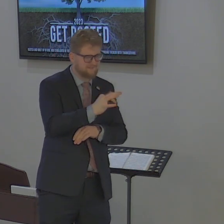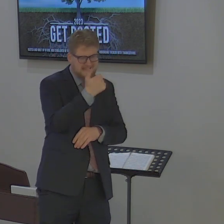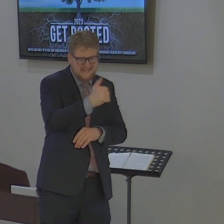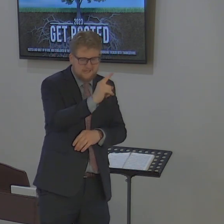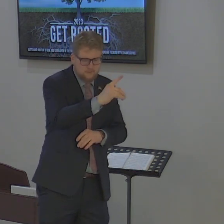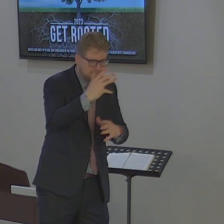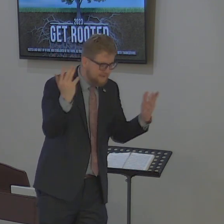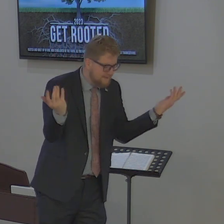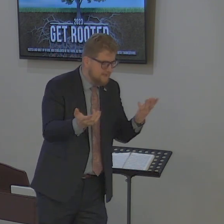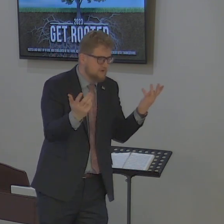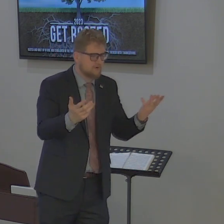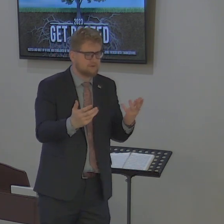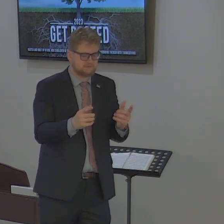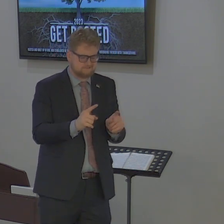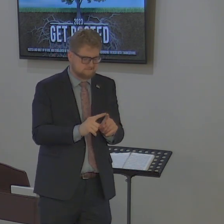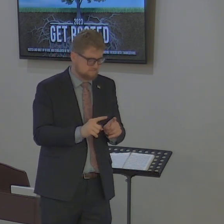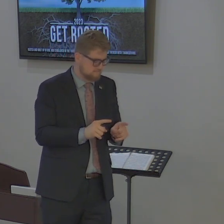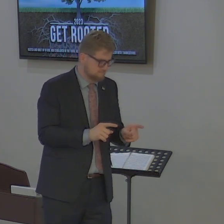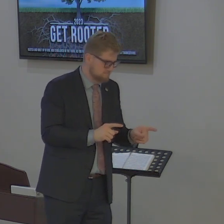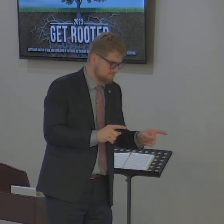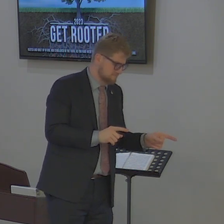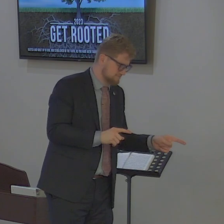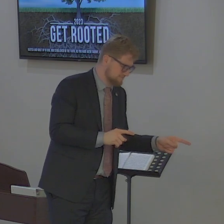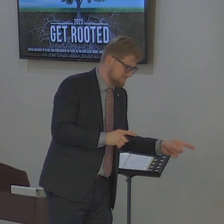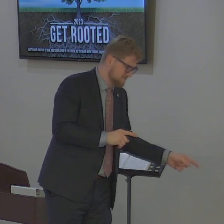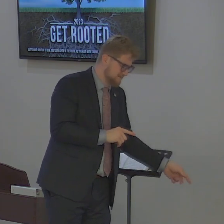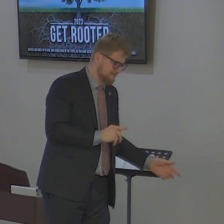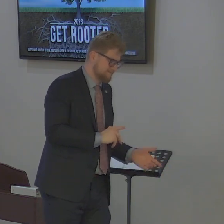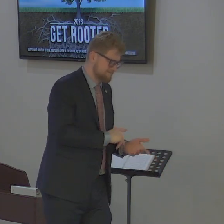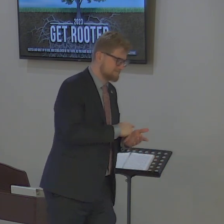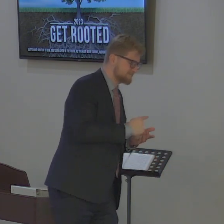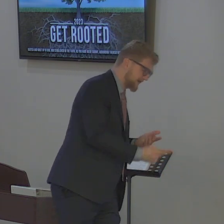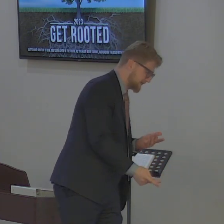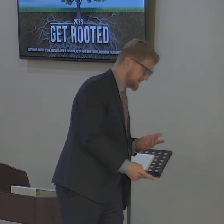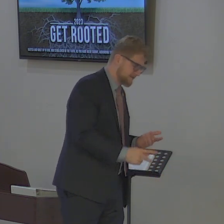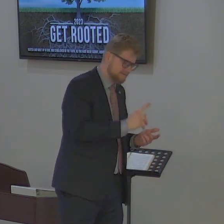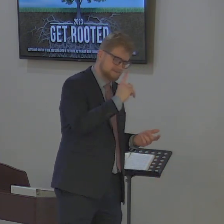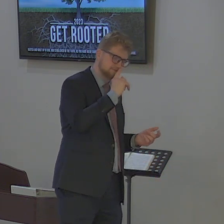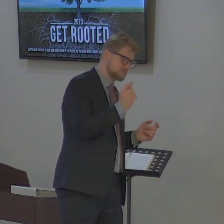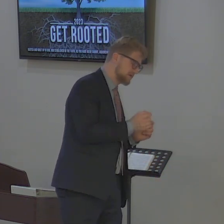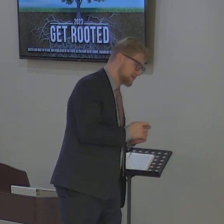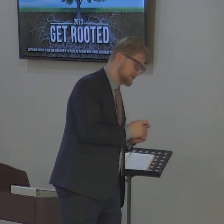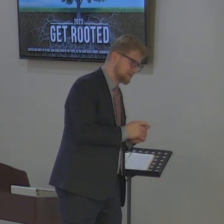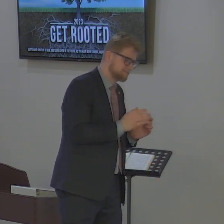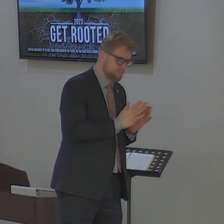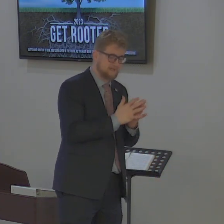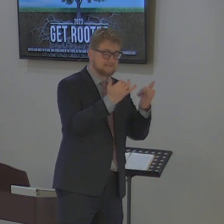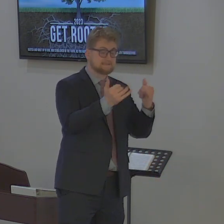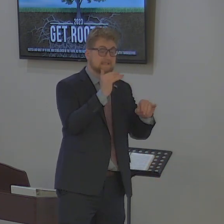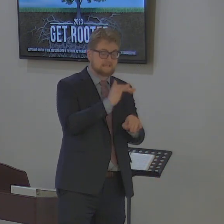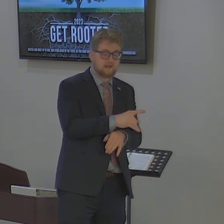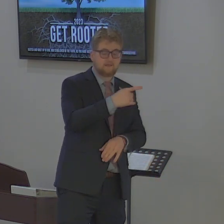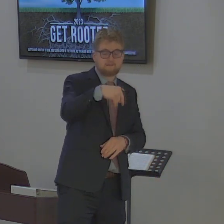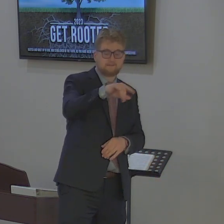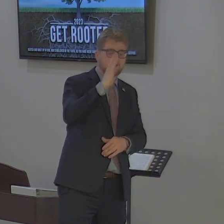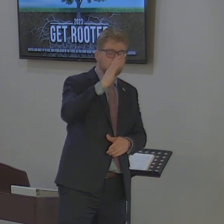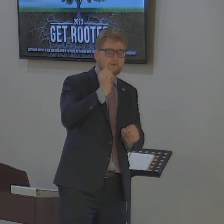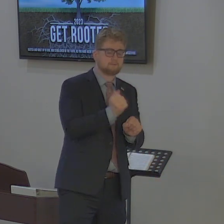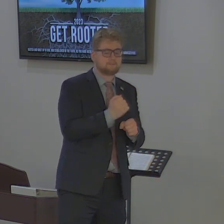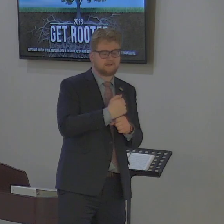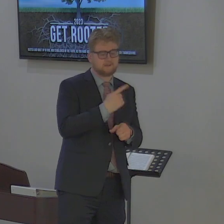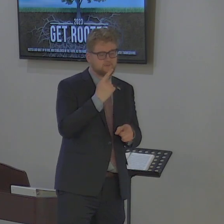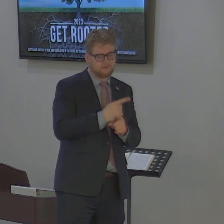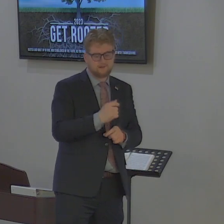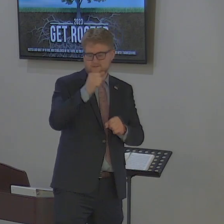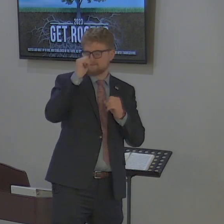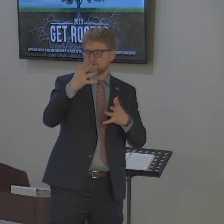in this room is straying away and falling to the prey of deceitfulness, Lord, that tonight will be the night they get that right. Father, I want to say